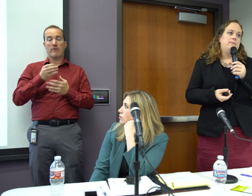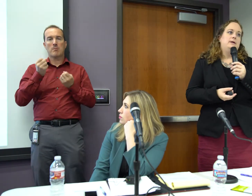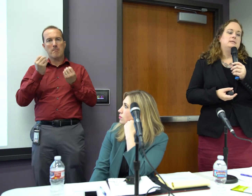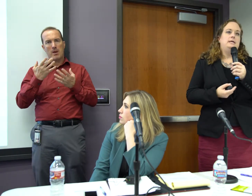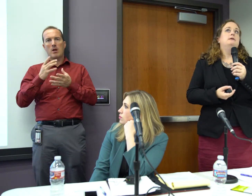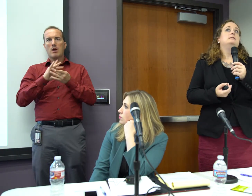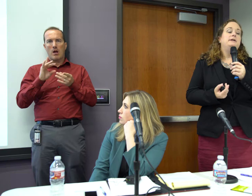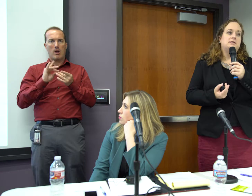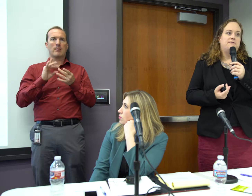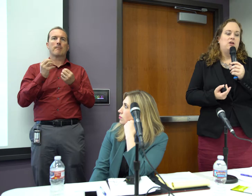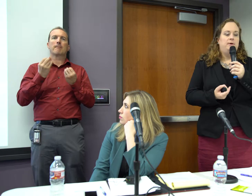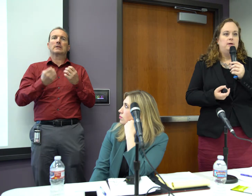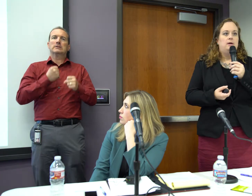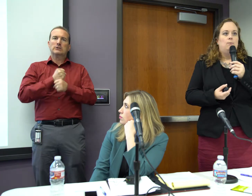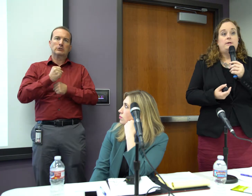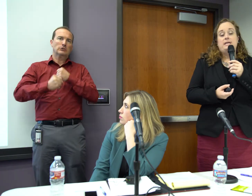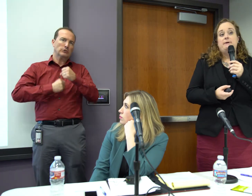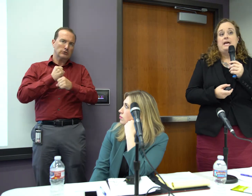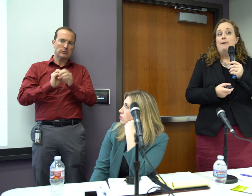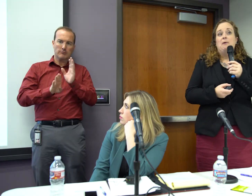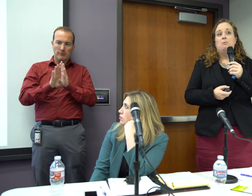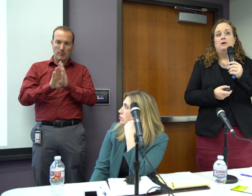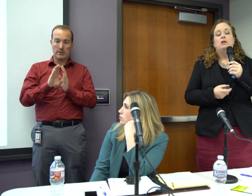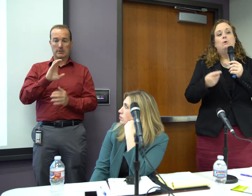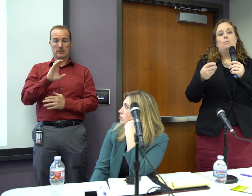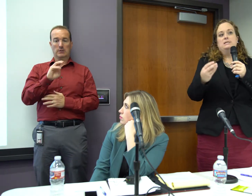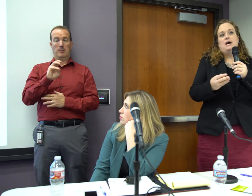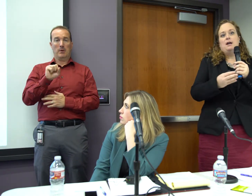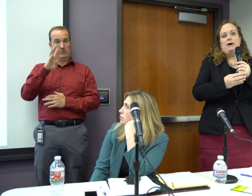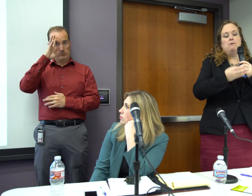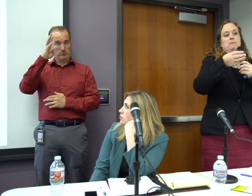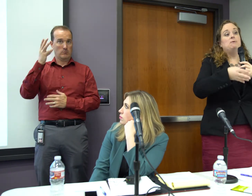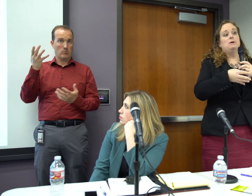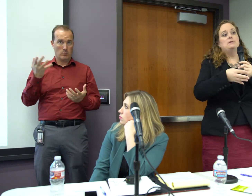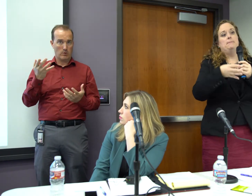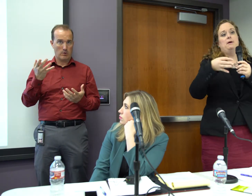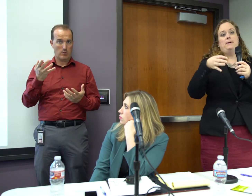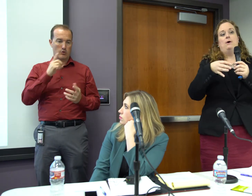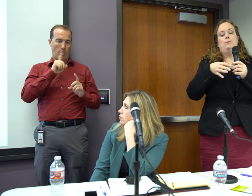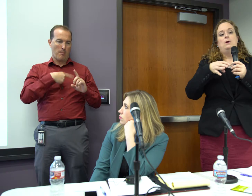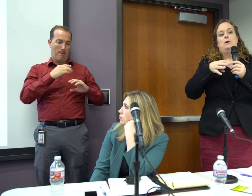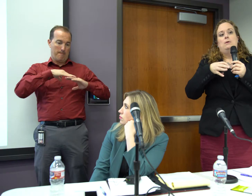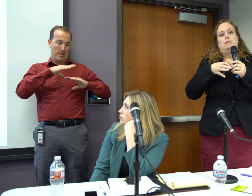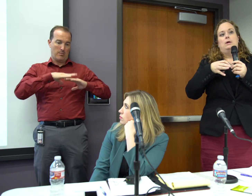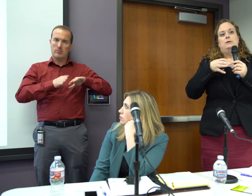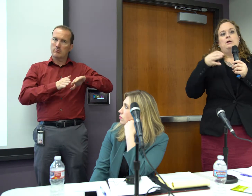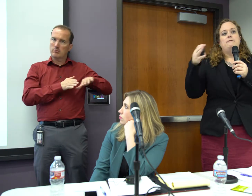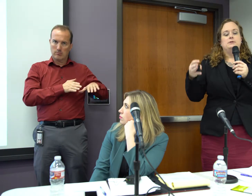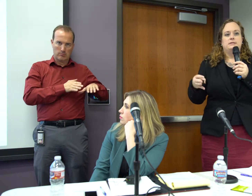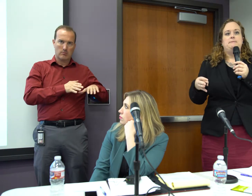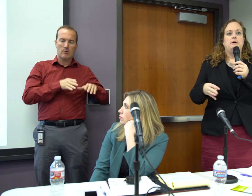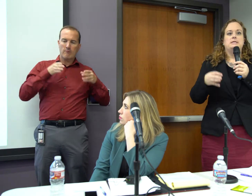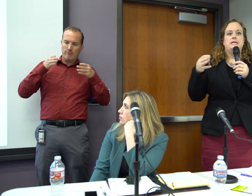rounds of comments and years of development, what CMS came up with was not about minimums, but about